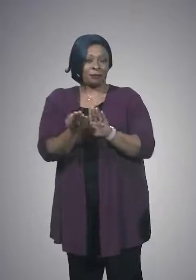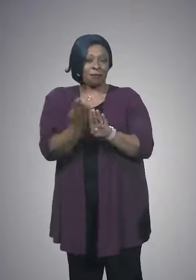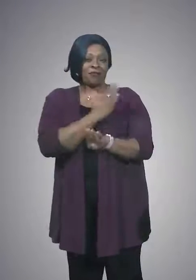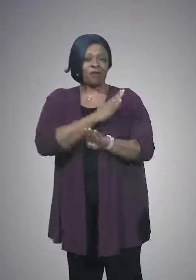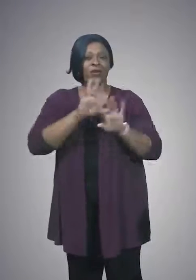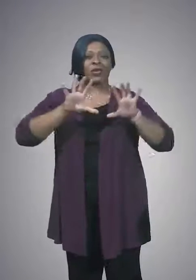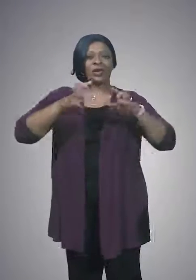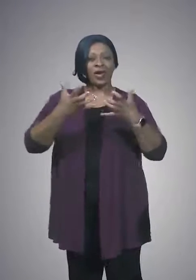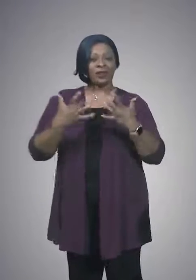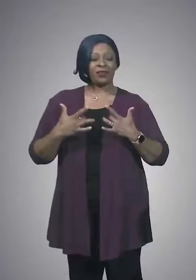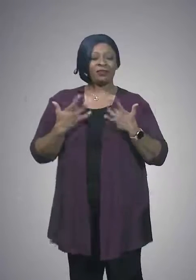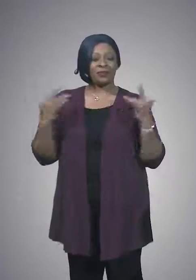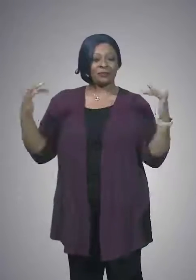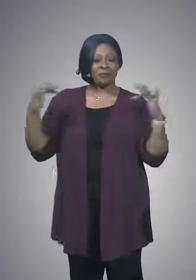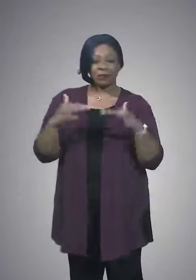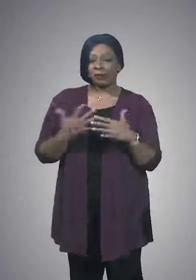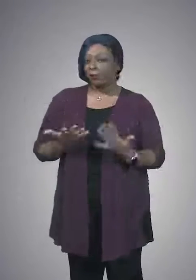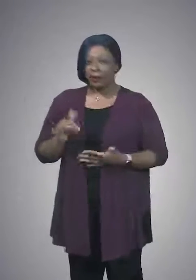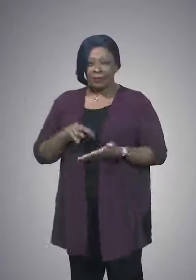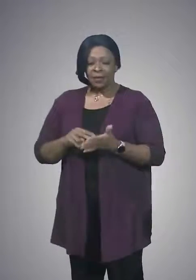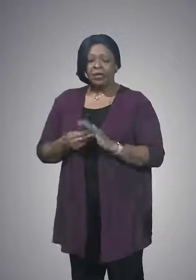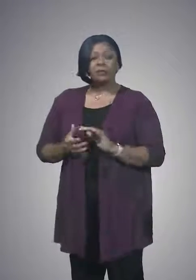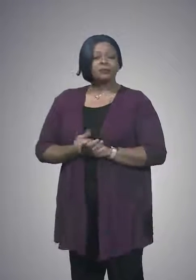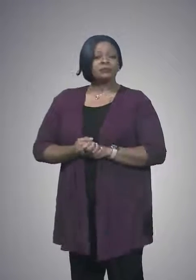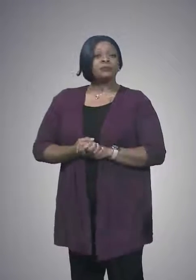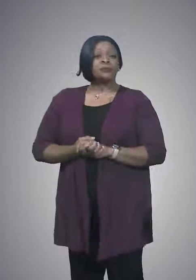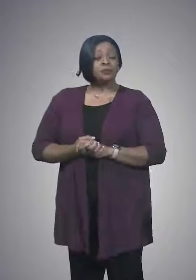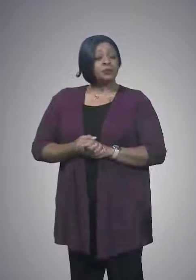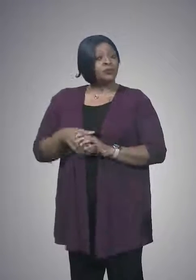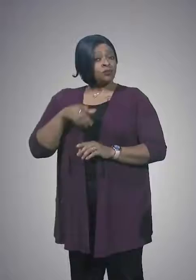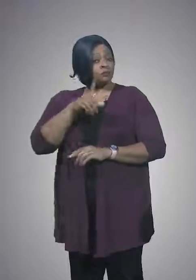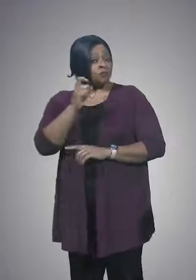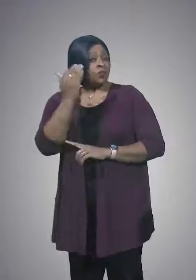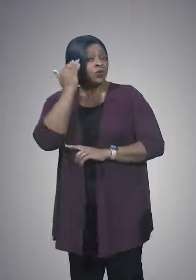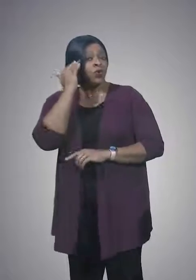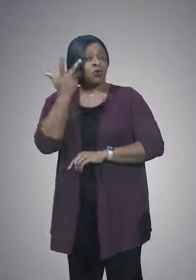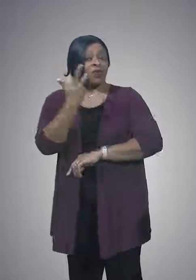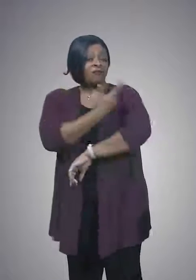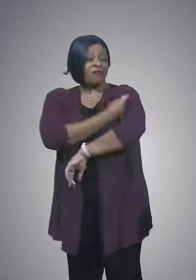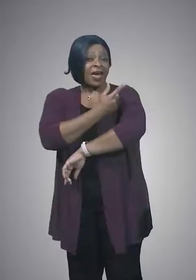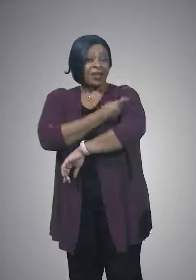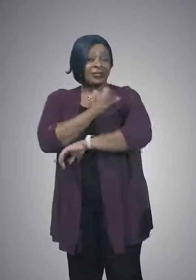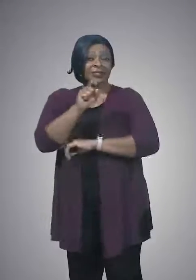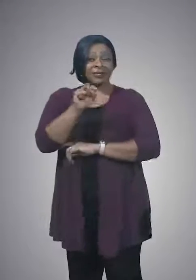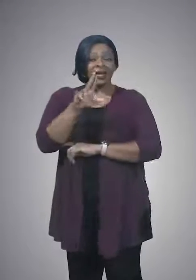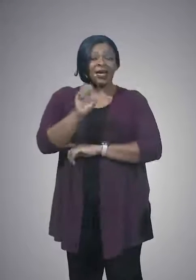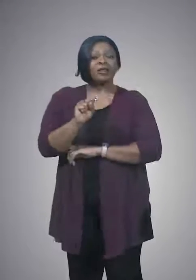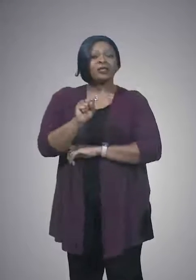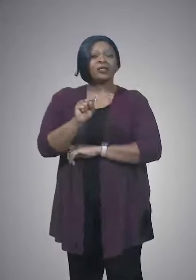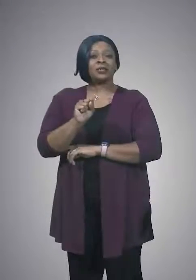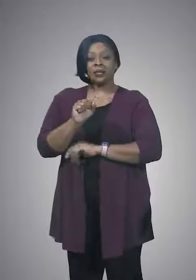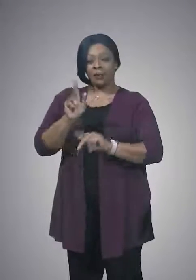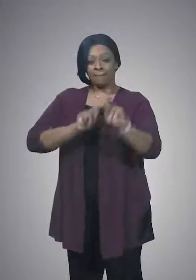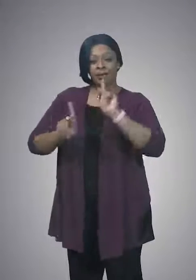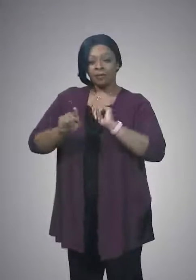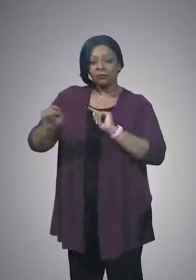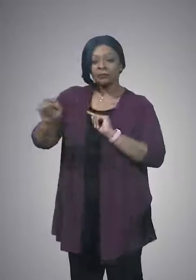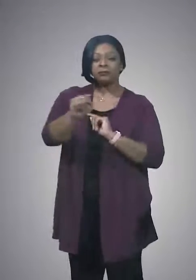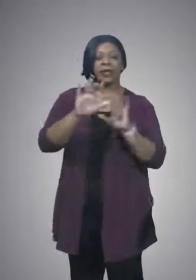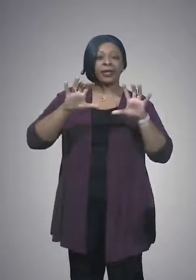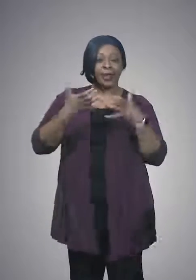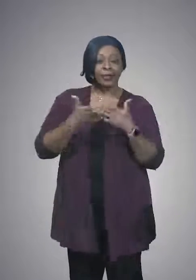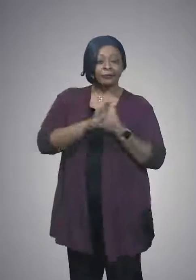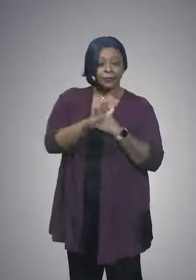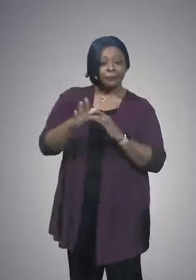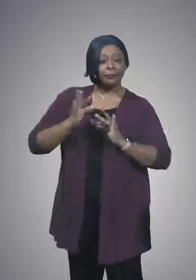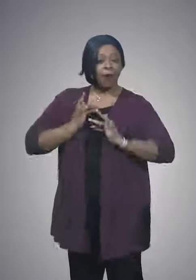you gather. So what does that mean? That means that you need to know the vaccination status of the folks that you will be gathering